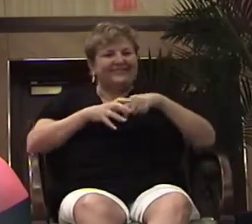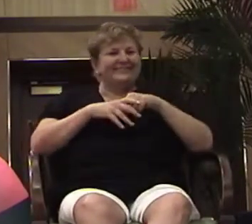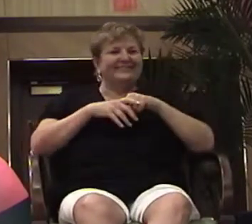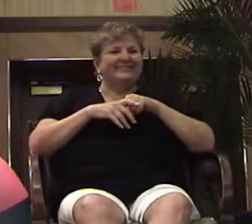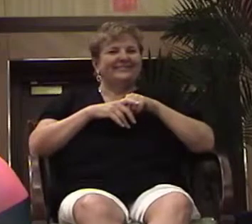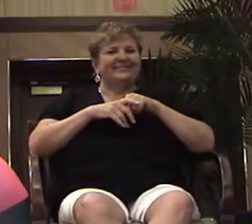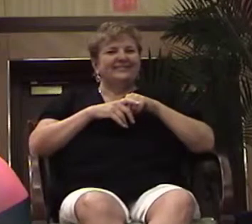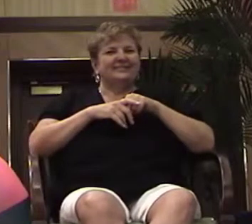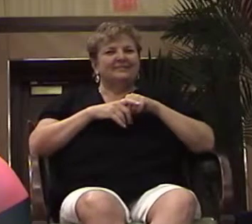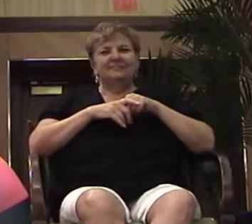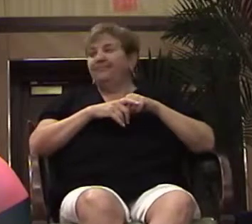trudge.